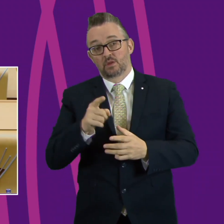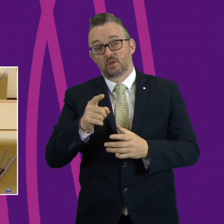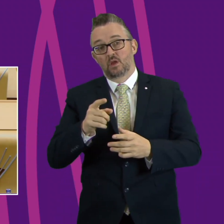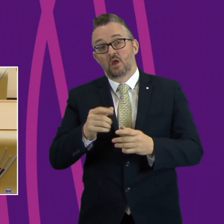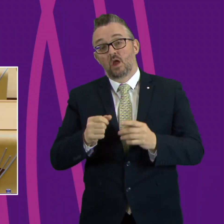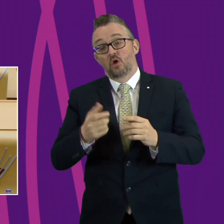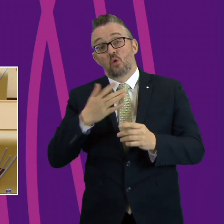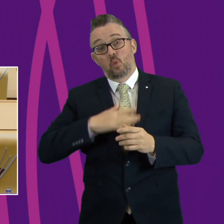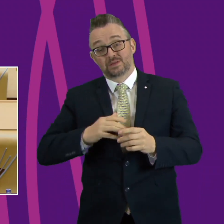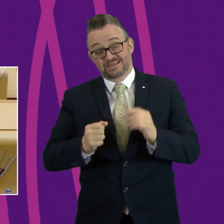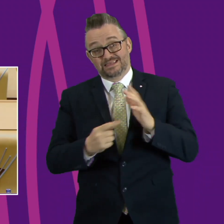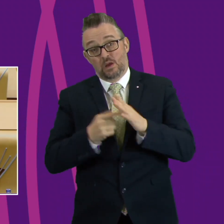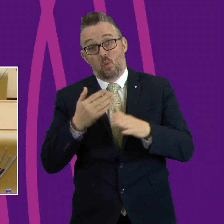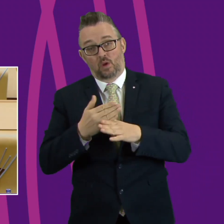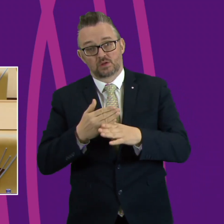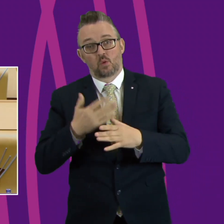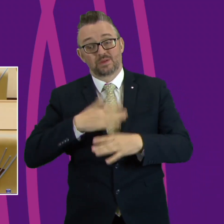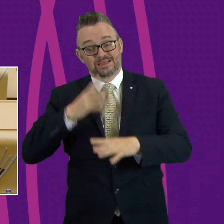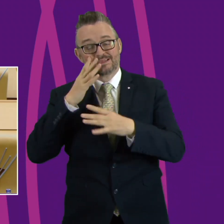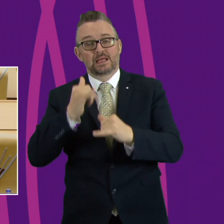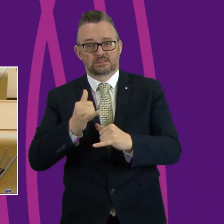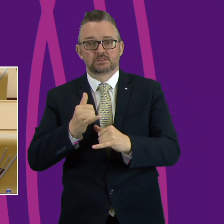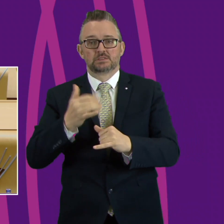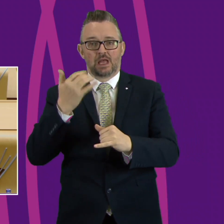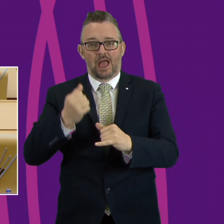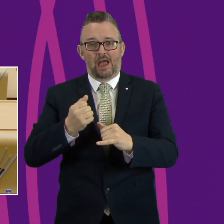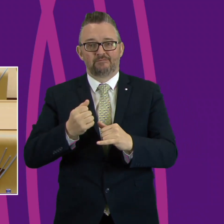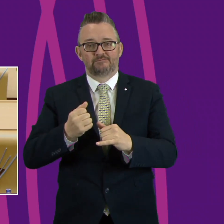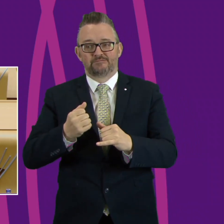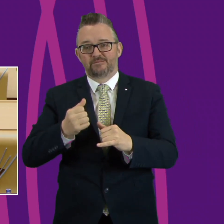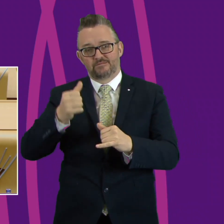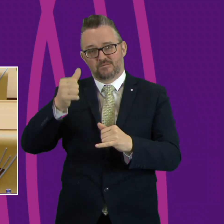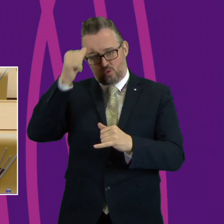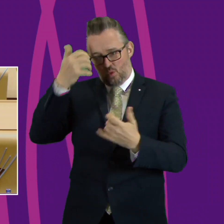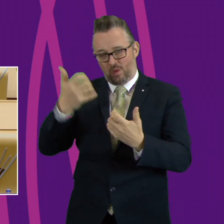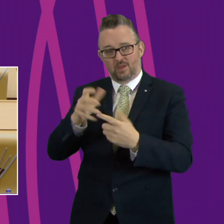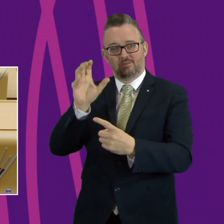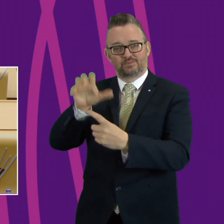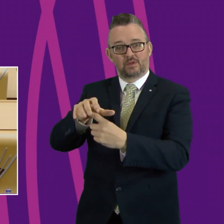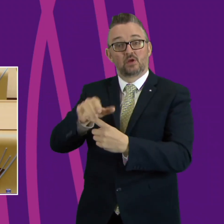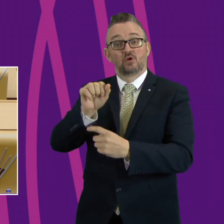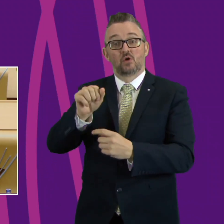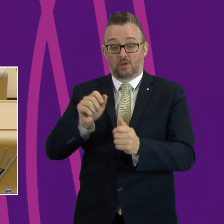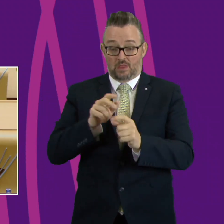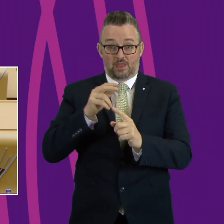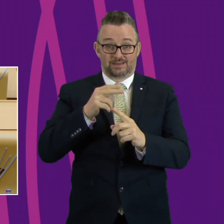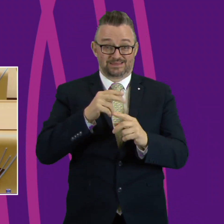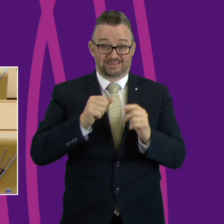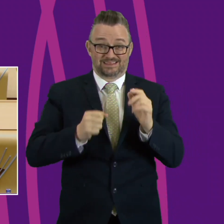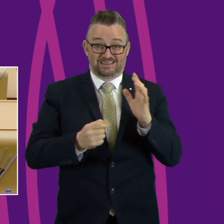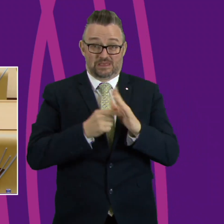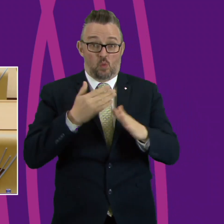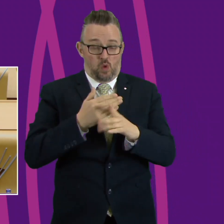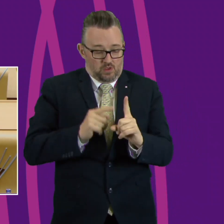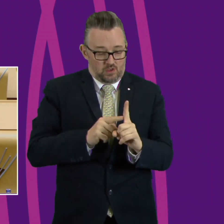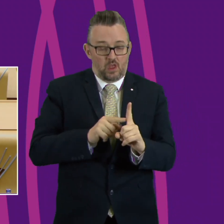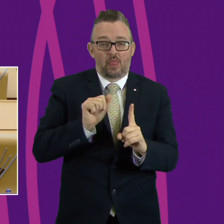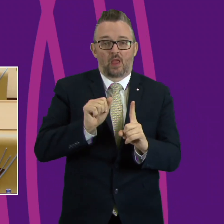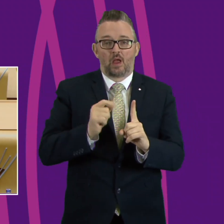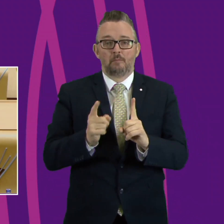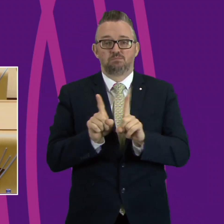workers to be tested and for their household member to be tested if that is why they are staying at